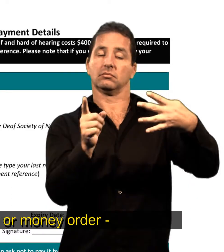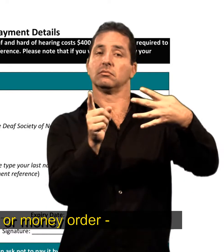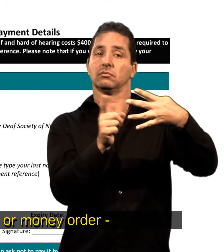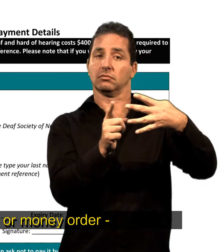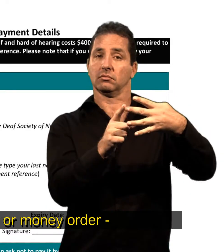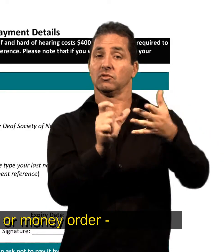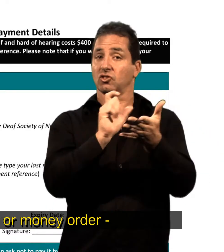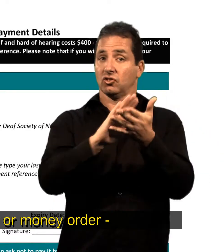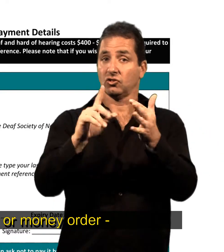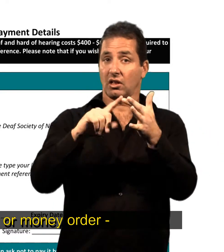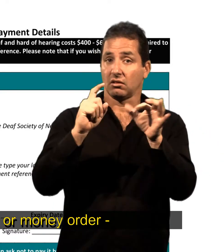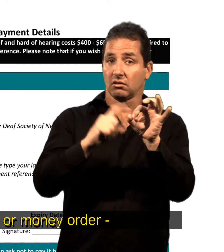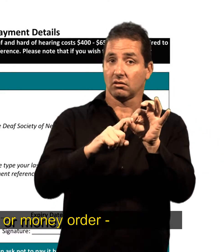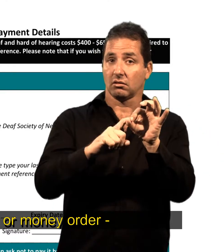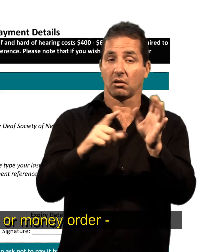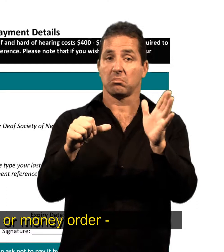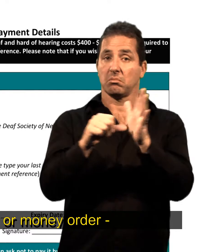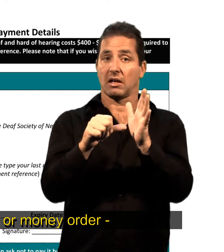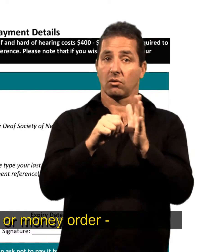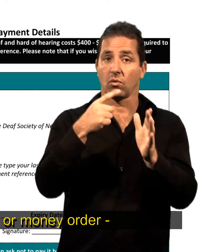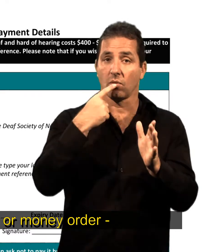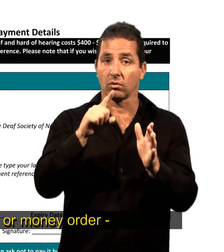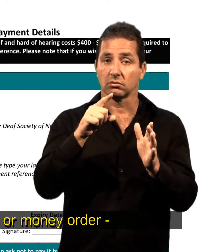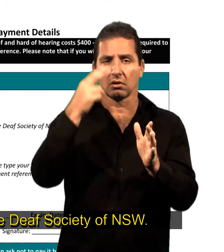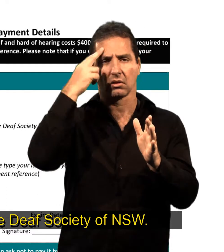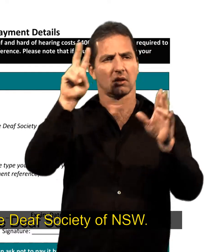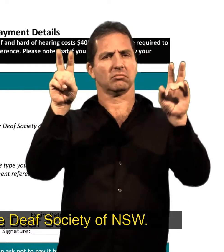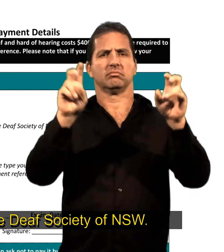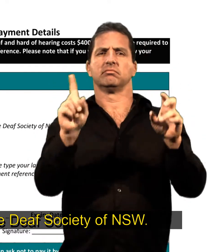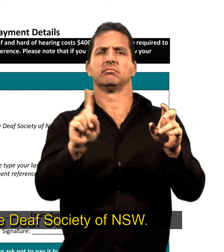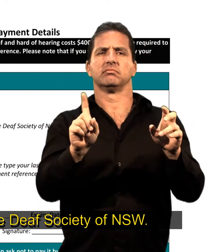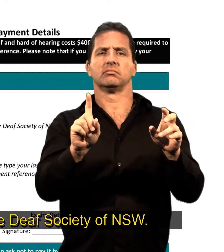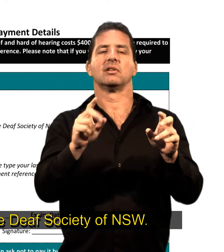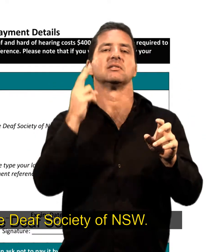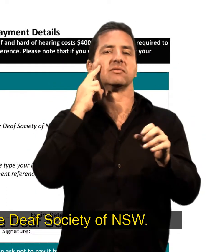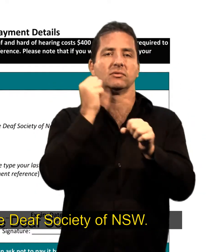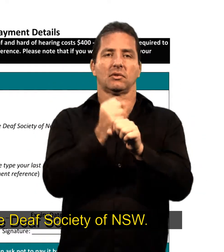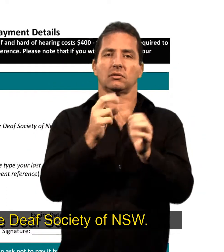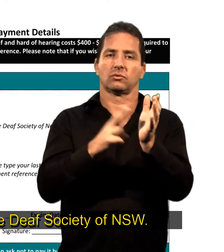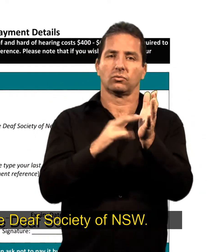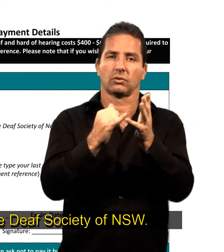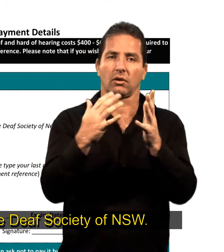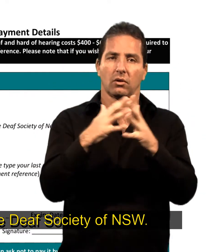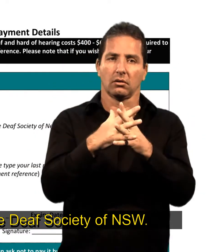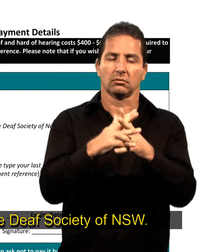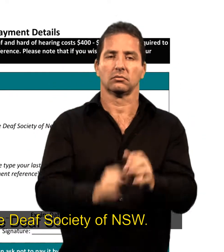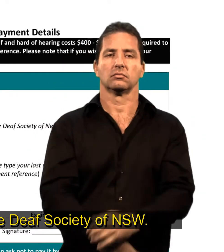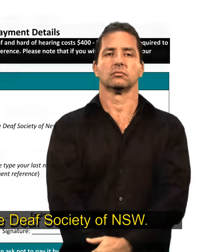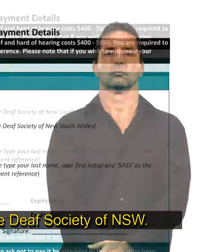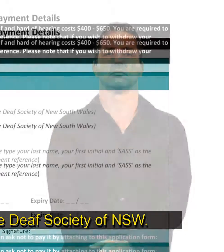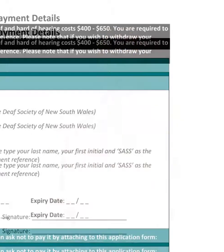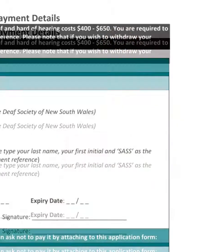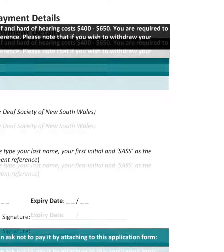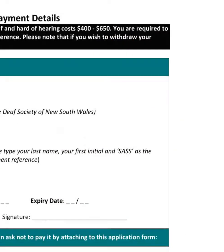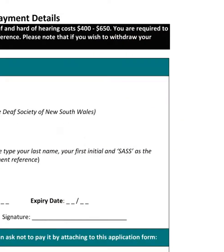Pay by cheque or money order. Make it payable to the Deaf Society of New South Wales.